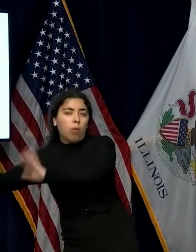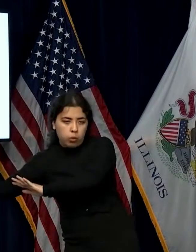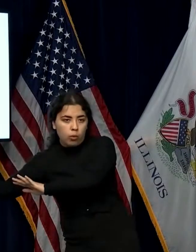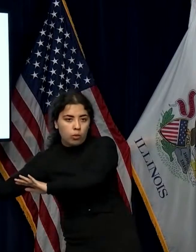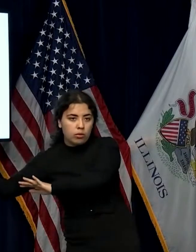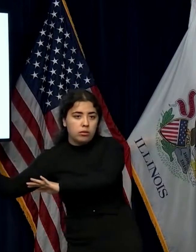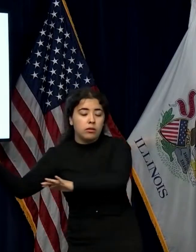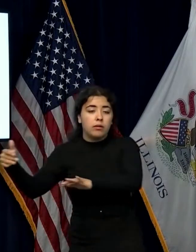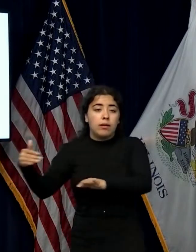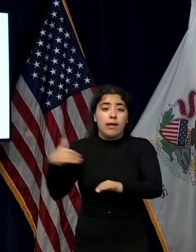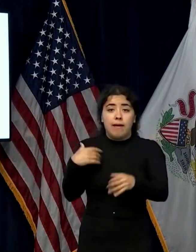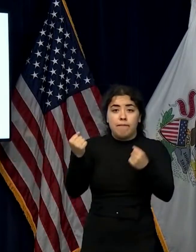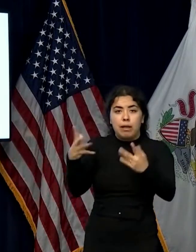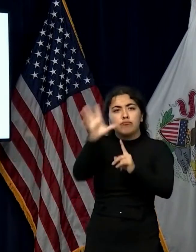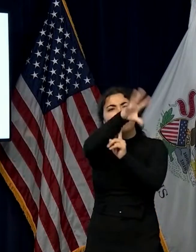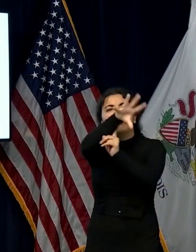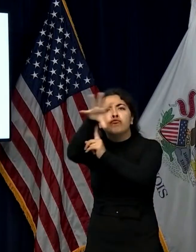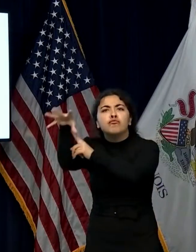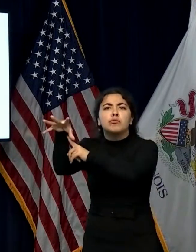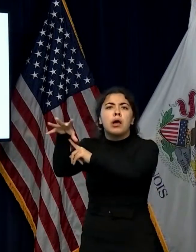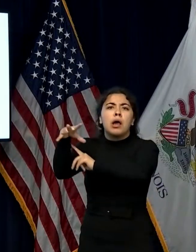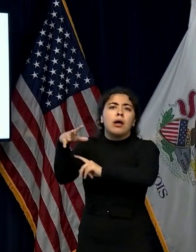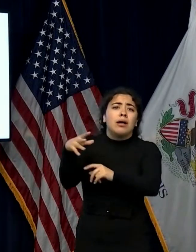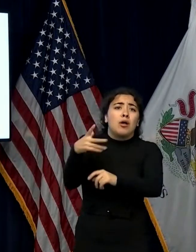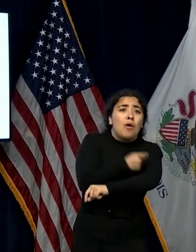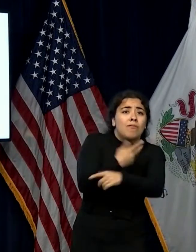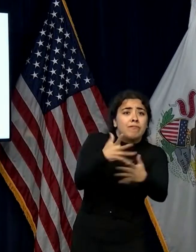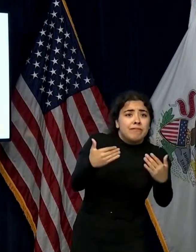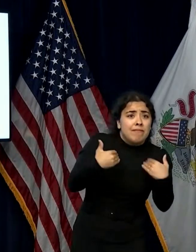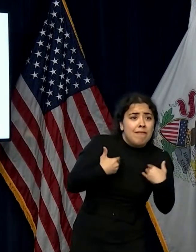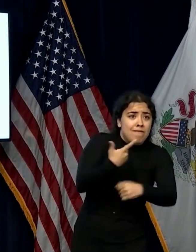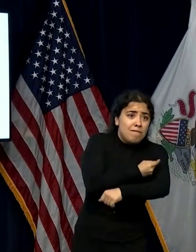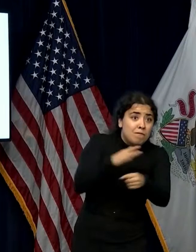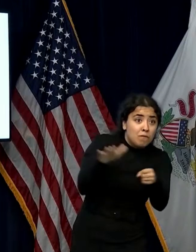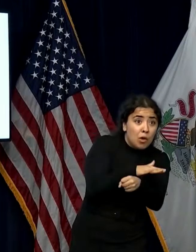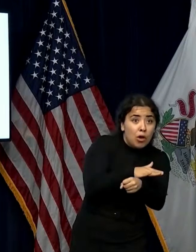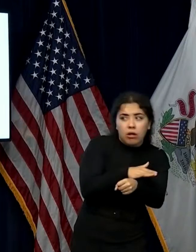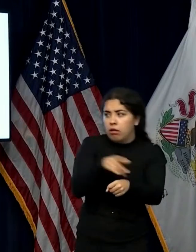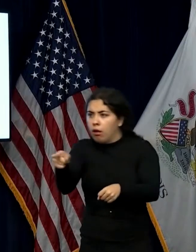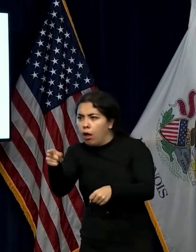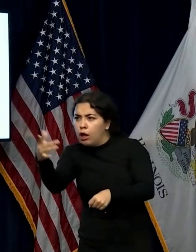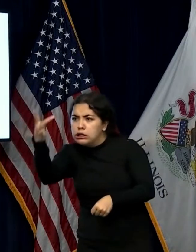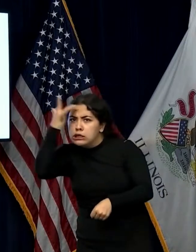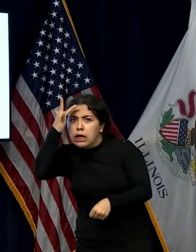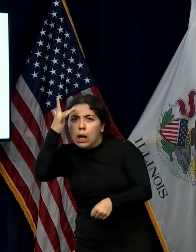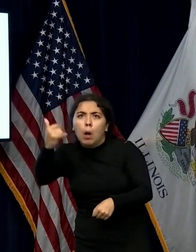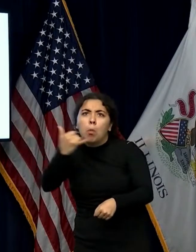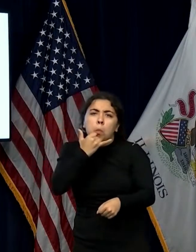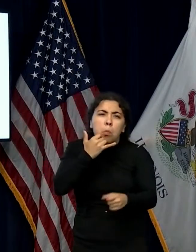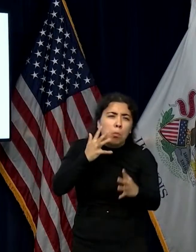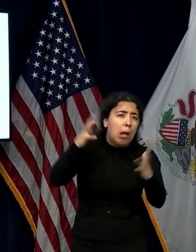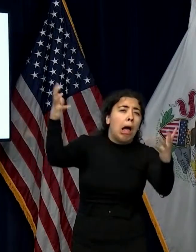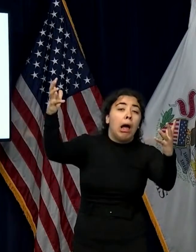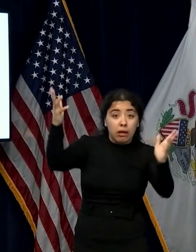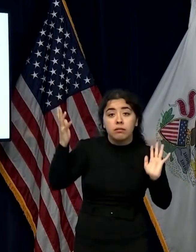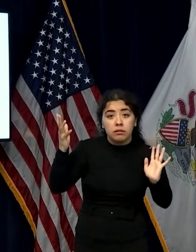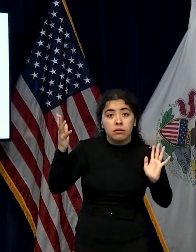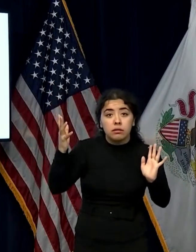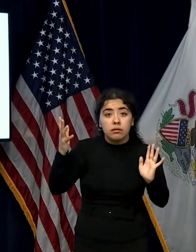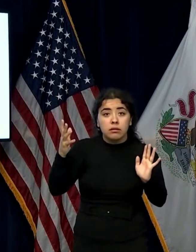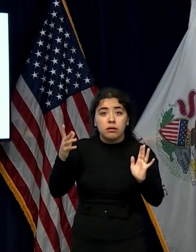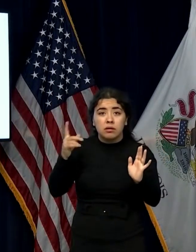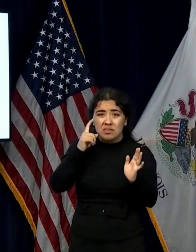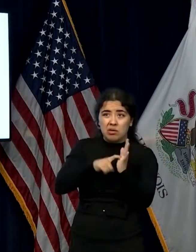about breakthrough hospitalizations, breakthrough deaths, when someone who is fully vaccinated still ends up in the hospital or succumbs